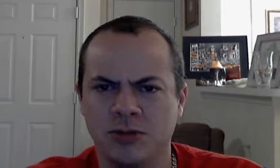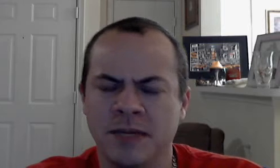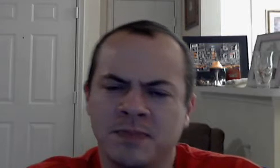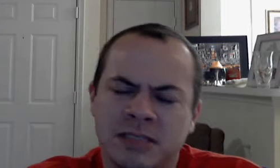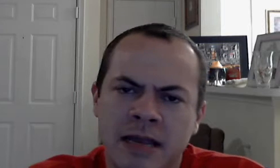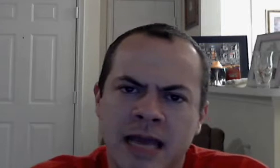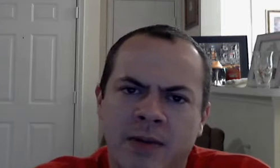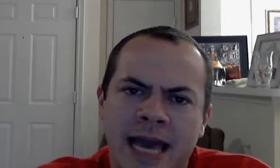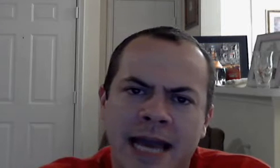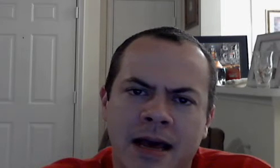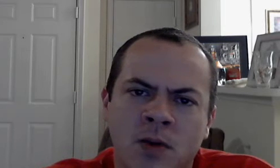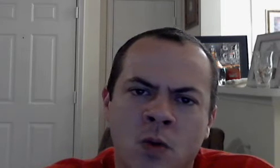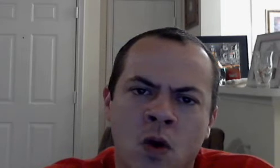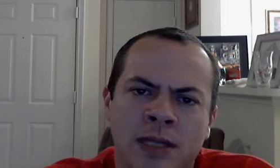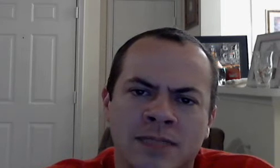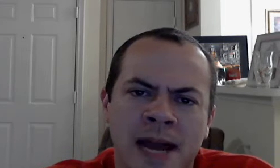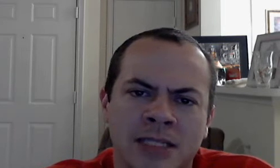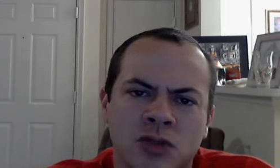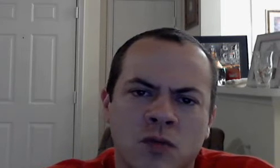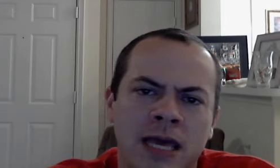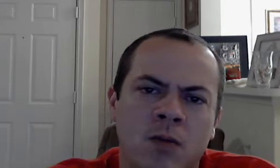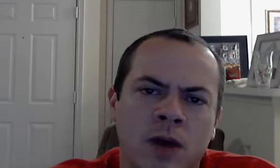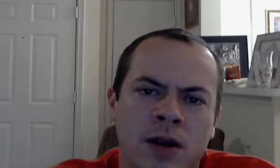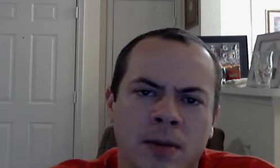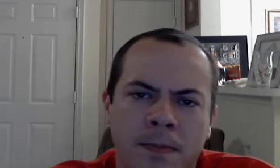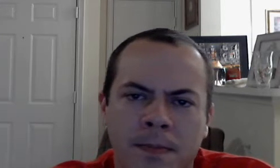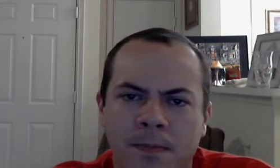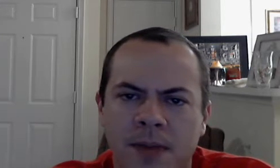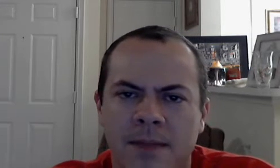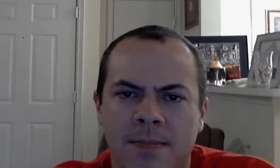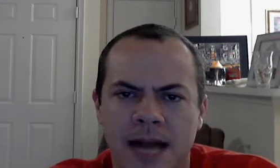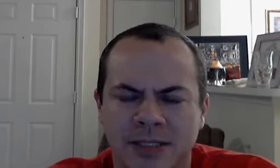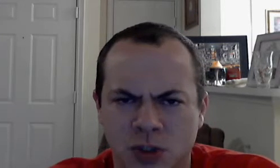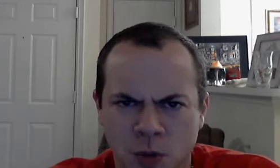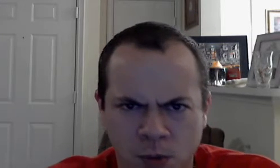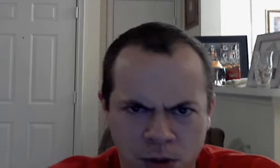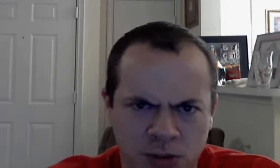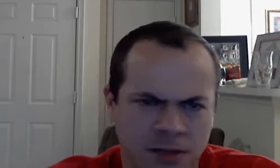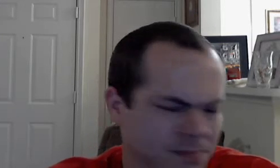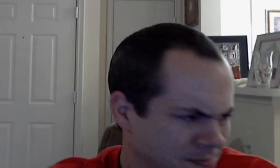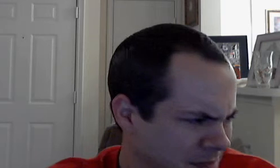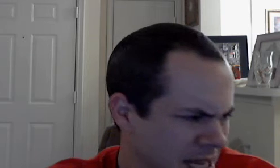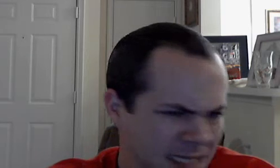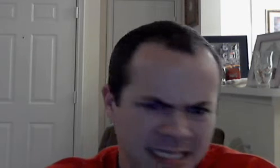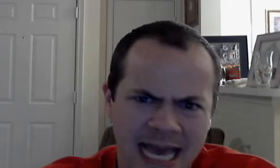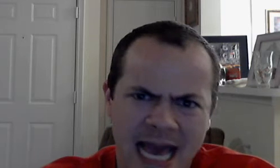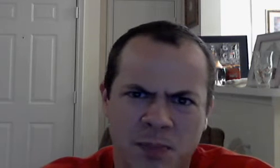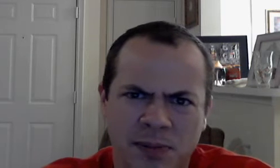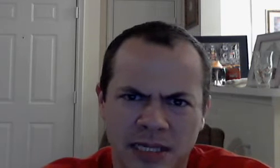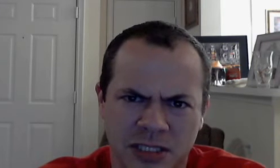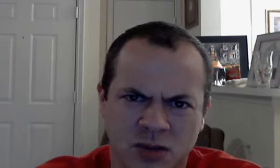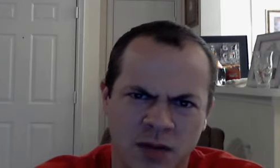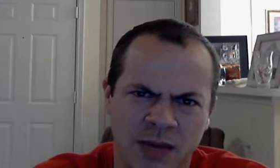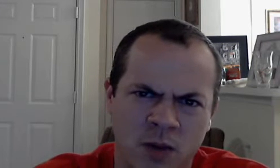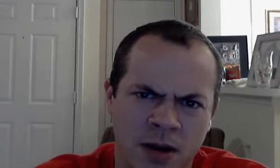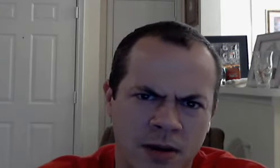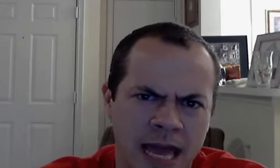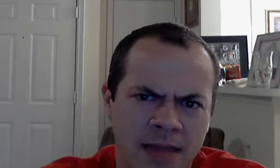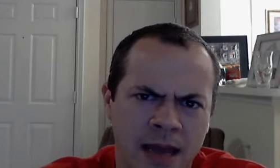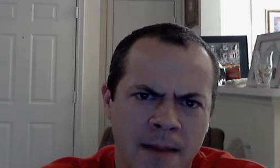Sunday, we had New Orleans minus three, winner. Pitt minus two, loser. Seattle plus three, winner. And then